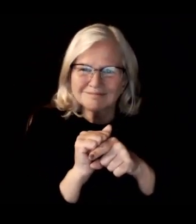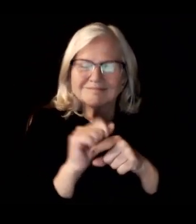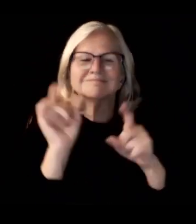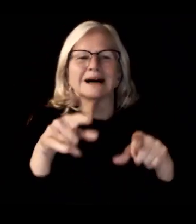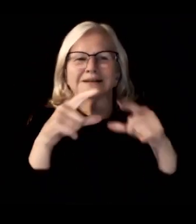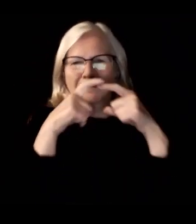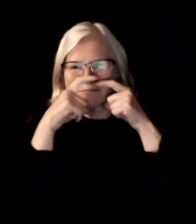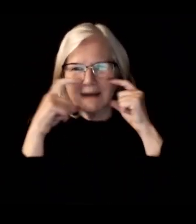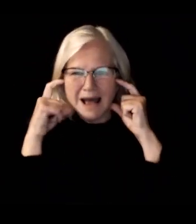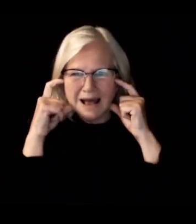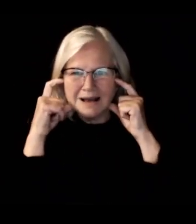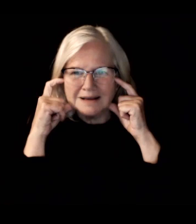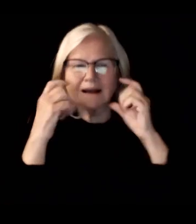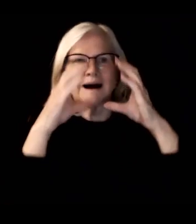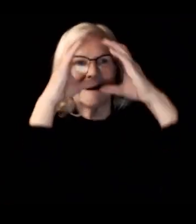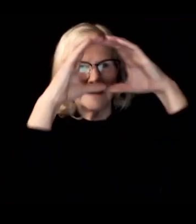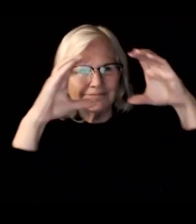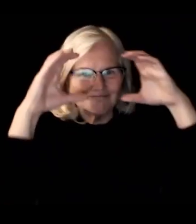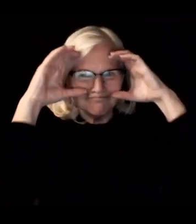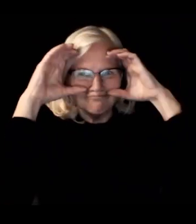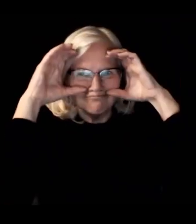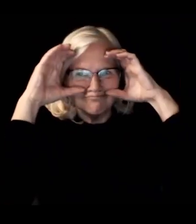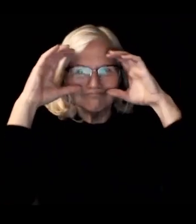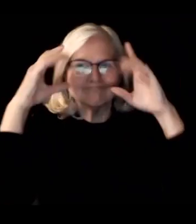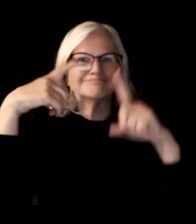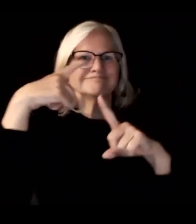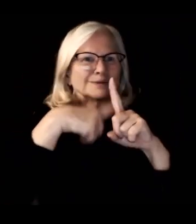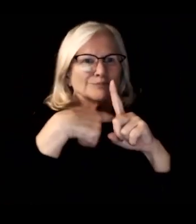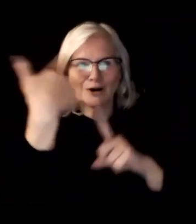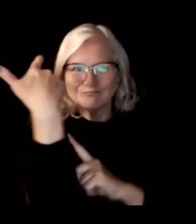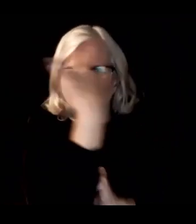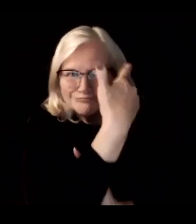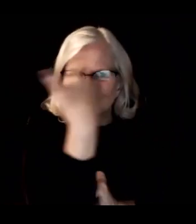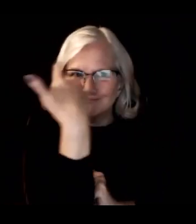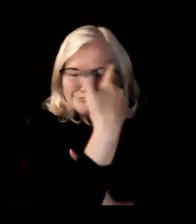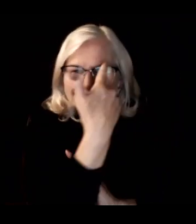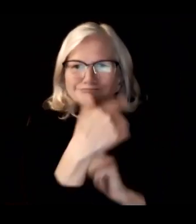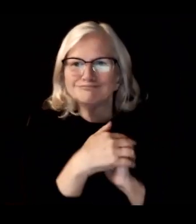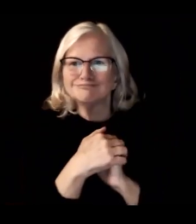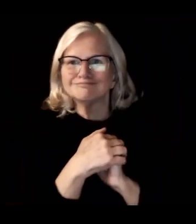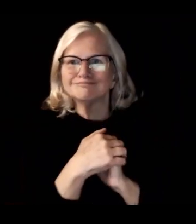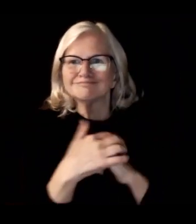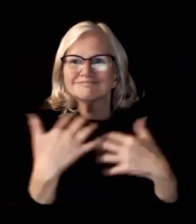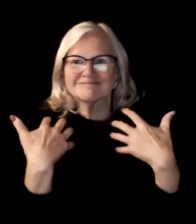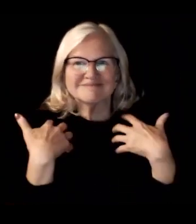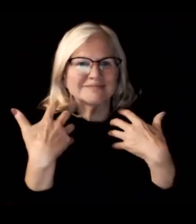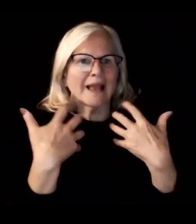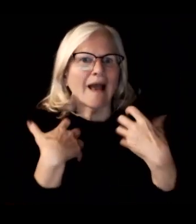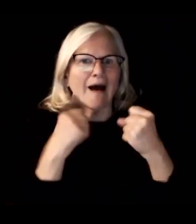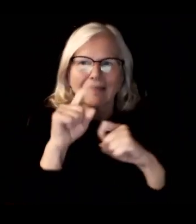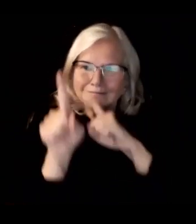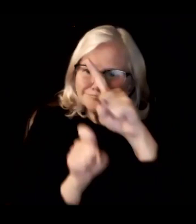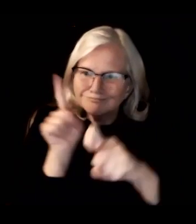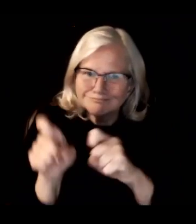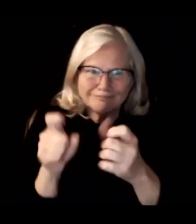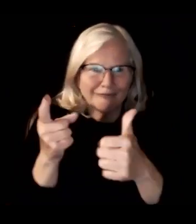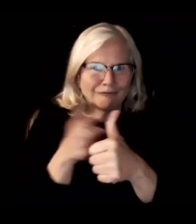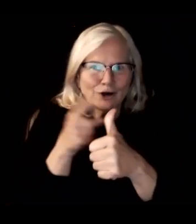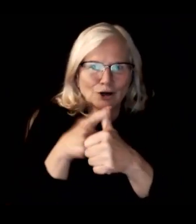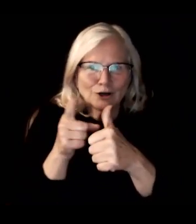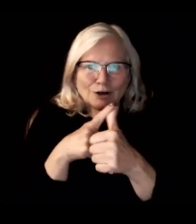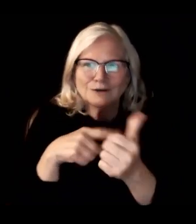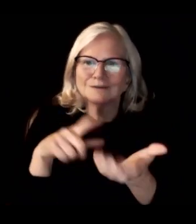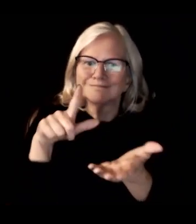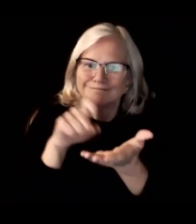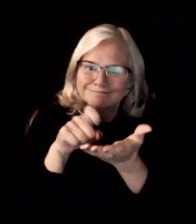hand sanitizer, and filling out health questionnaires at each visit. We were given the gift